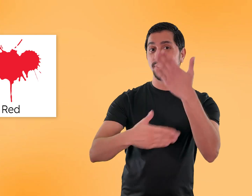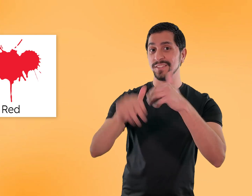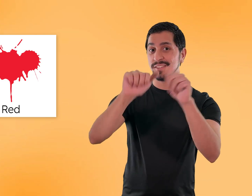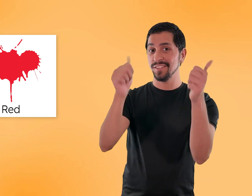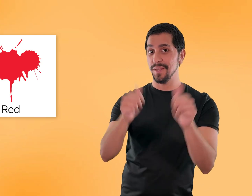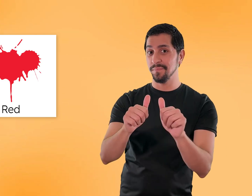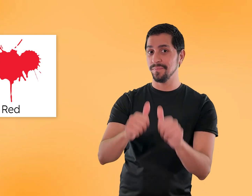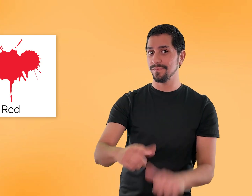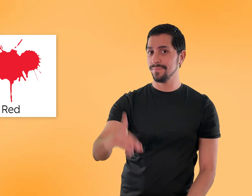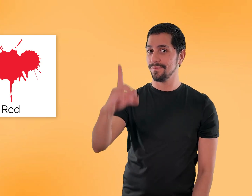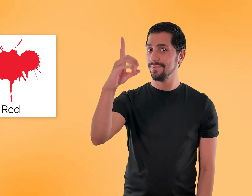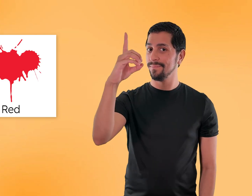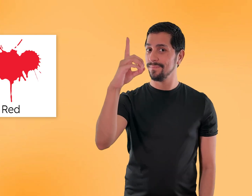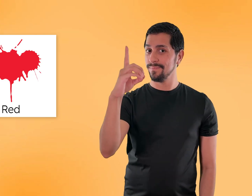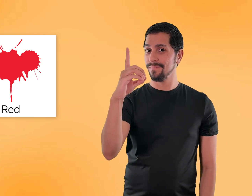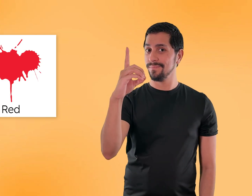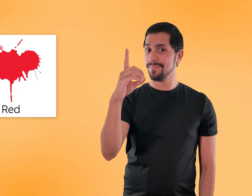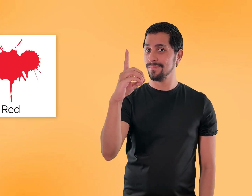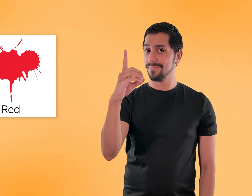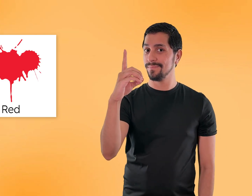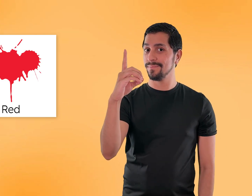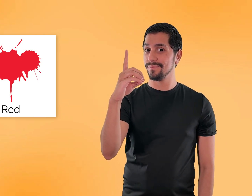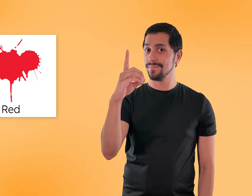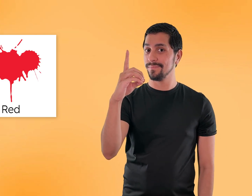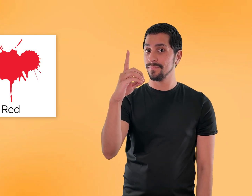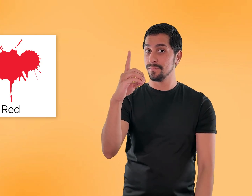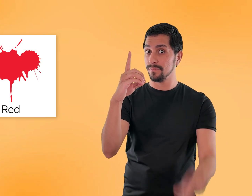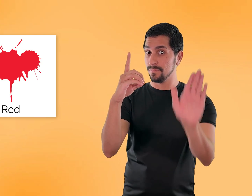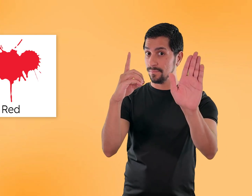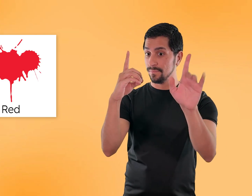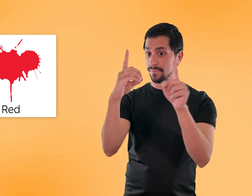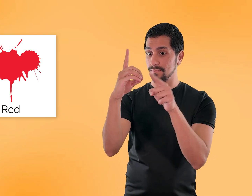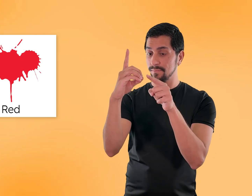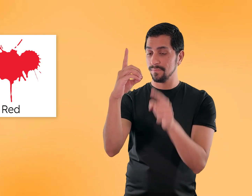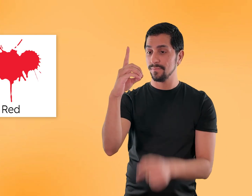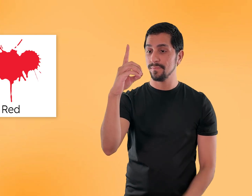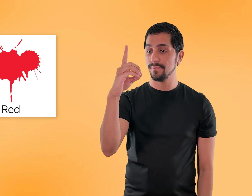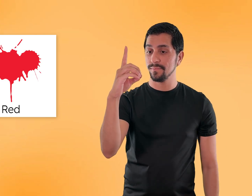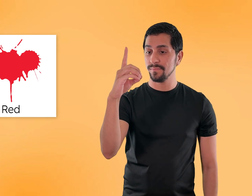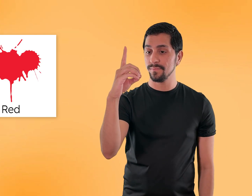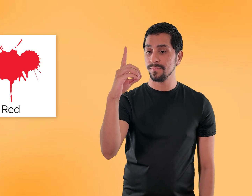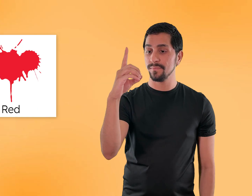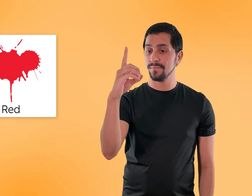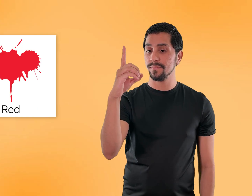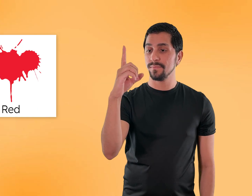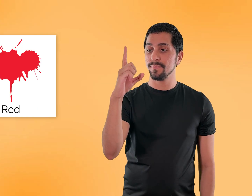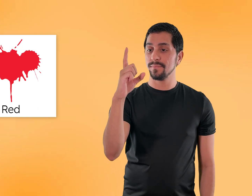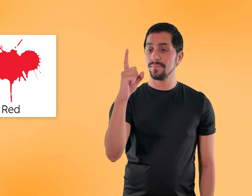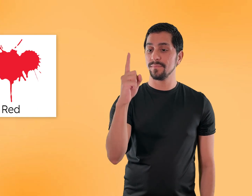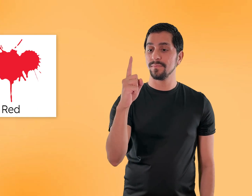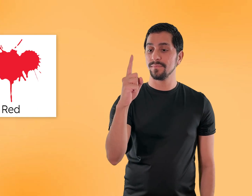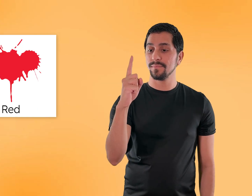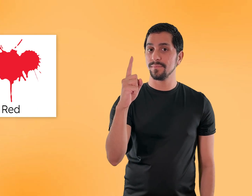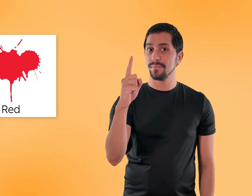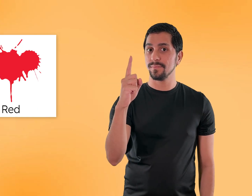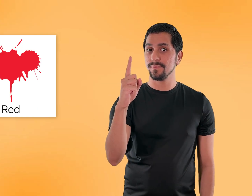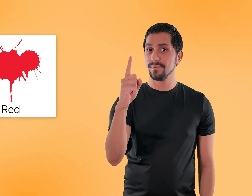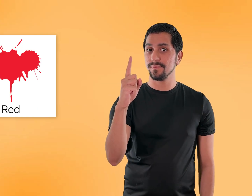start with a 1 hand shape near your lips and move it down